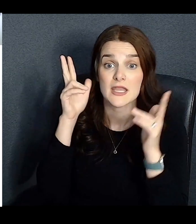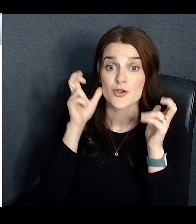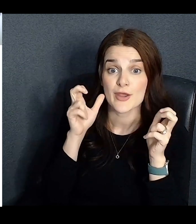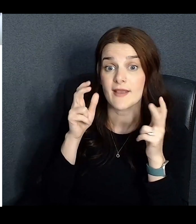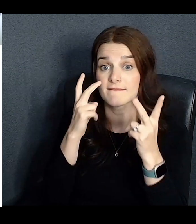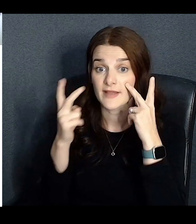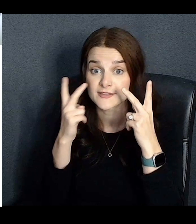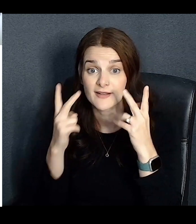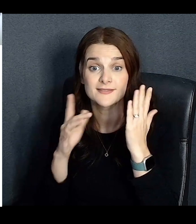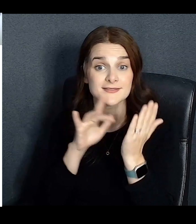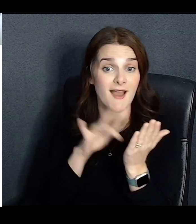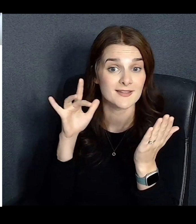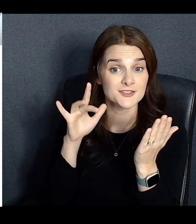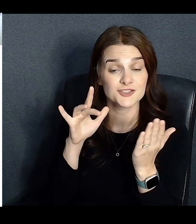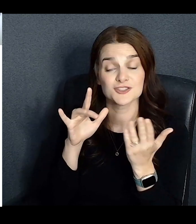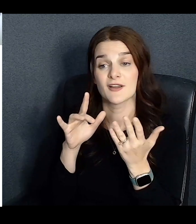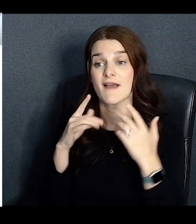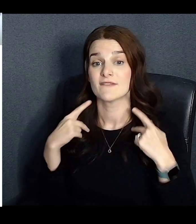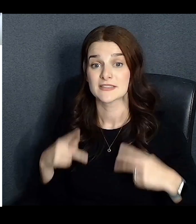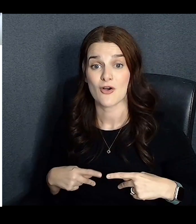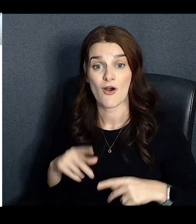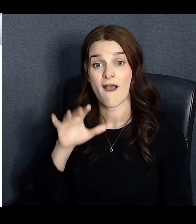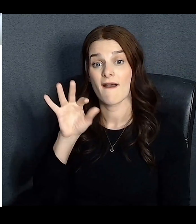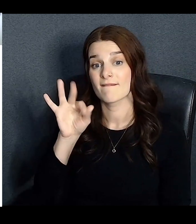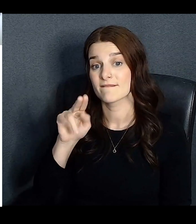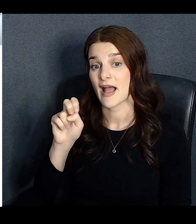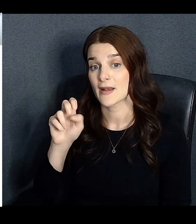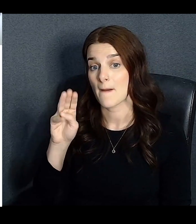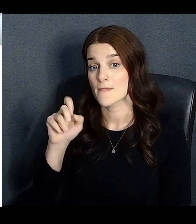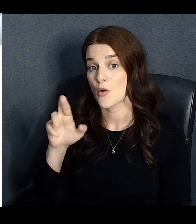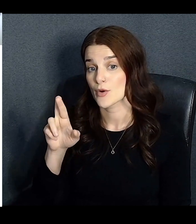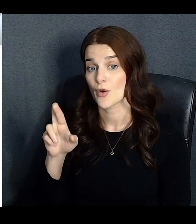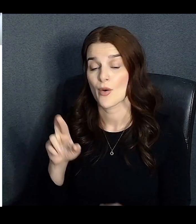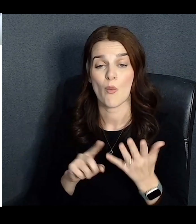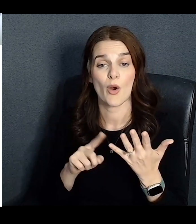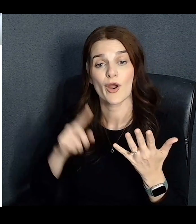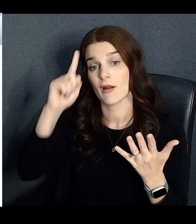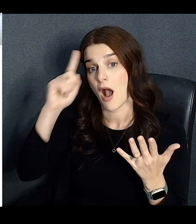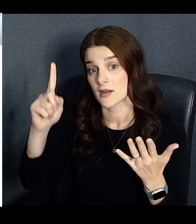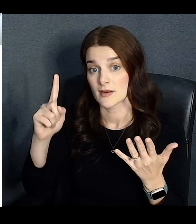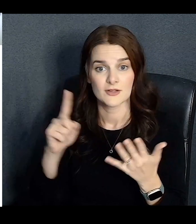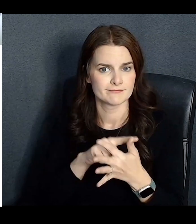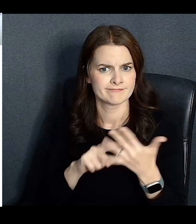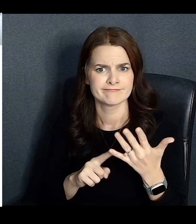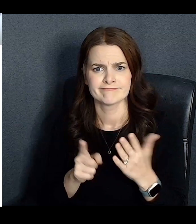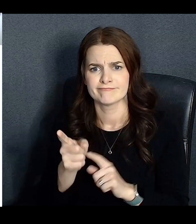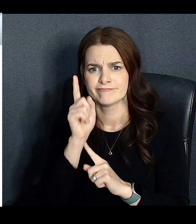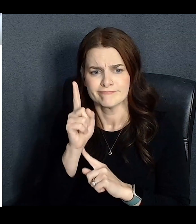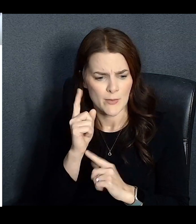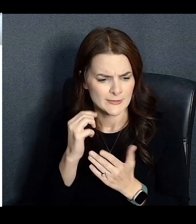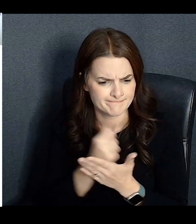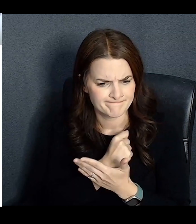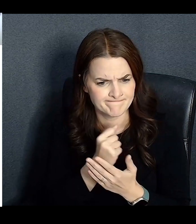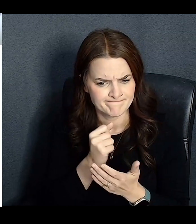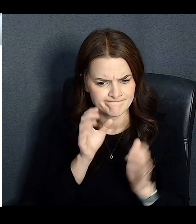that's hearing, vision, touch tools, physical fine motor, or cognitive, take a moment, explore that, and then tell